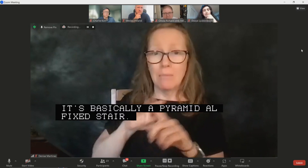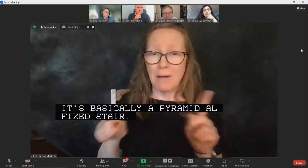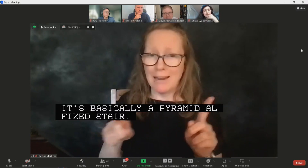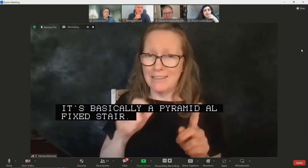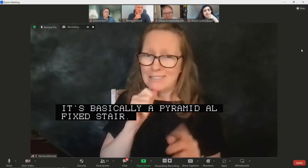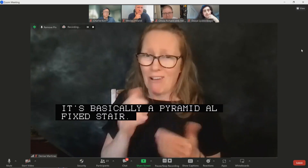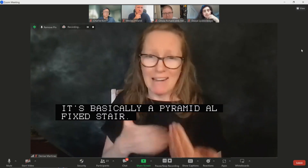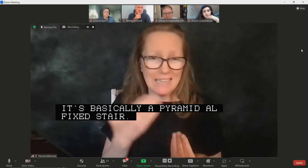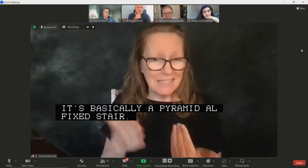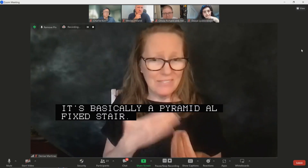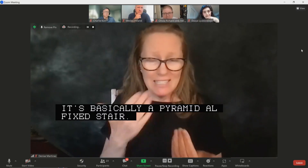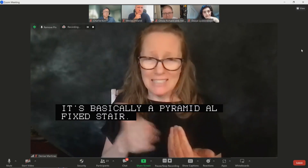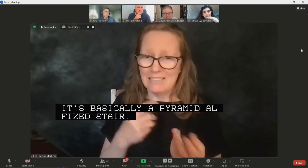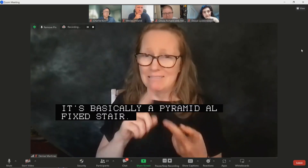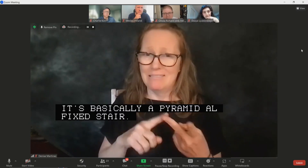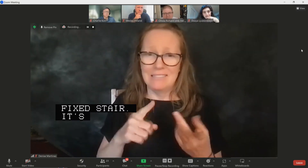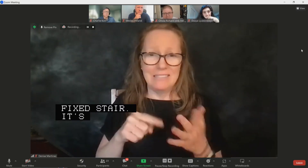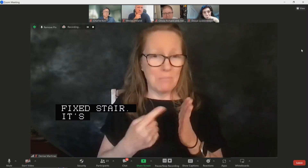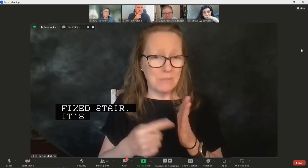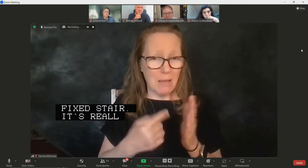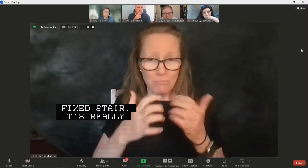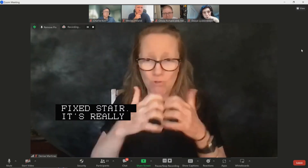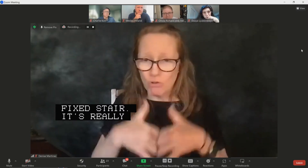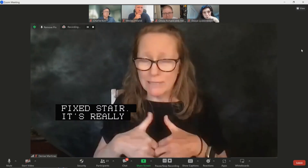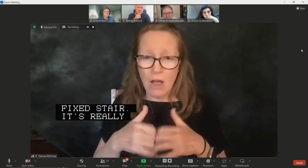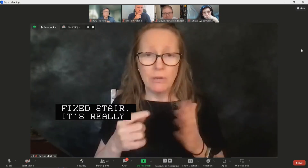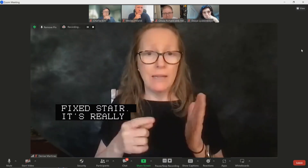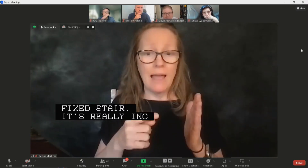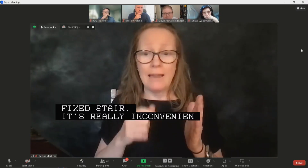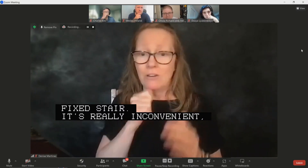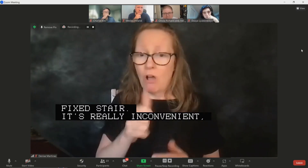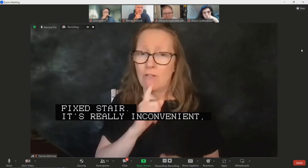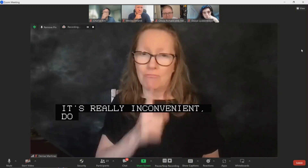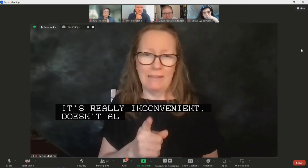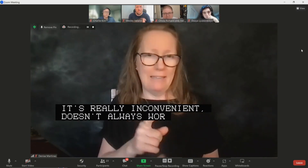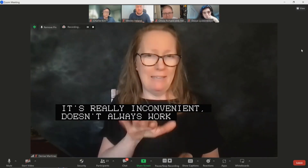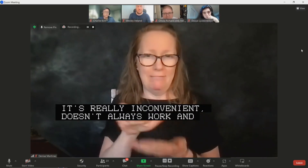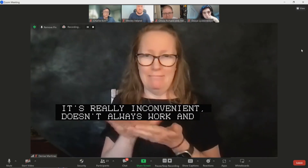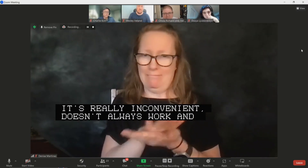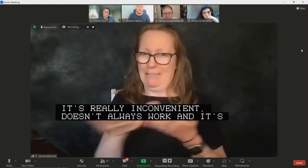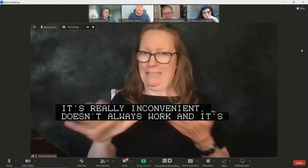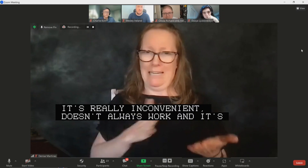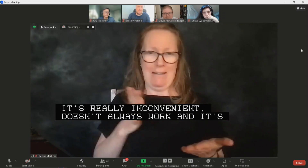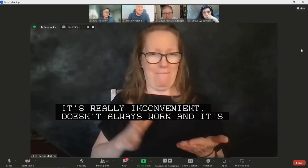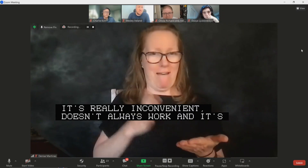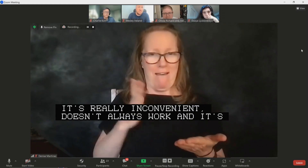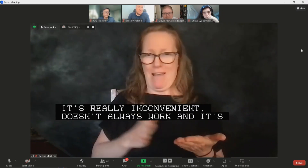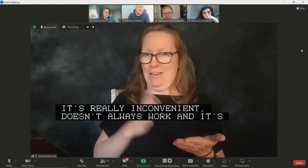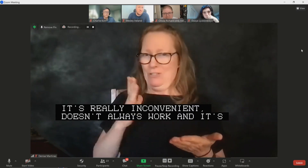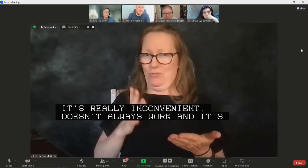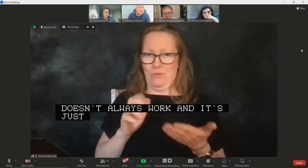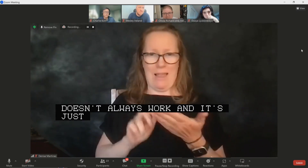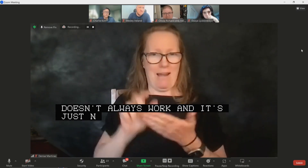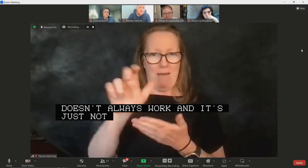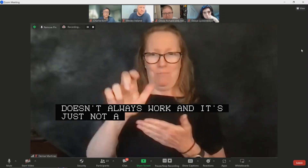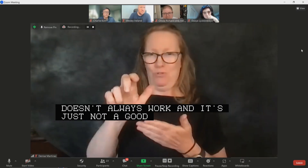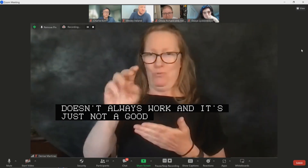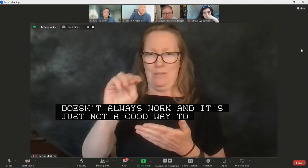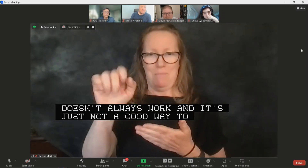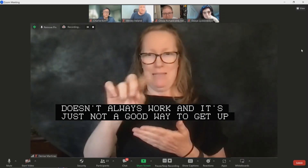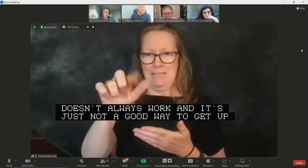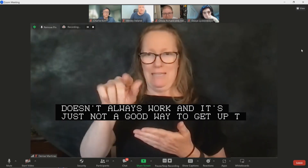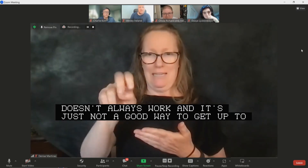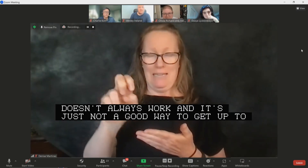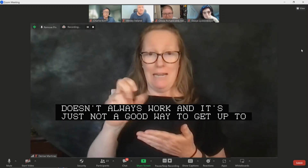inconvenient, it doesn't always work, and it's just not really a dignified way to get up to the mezzanine. But now, thanks to funding from the MOD,